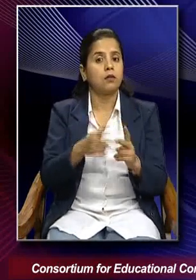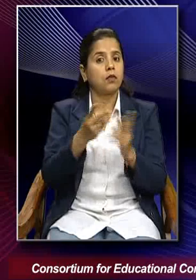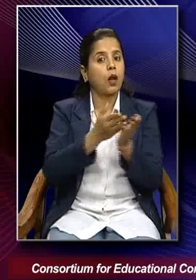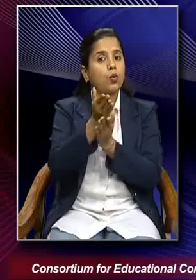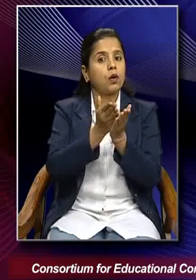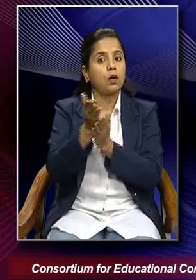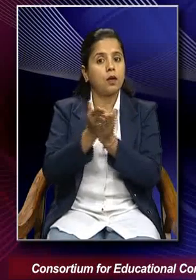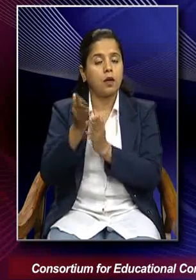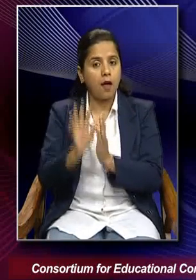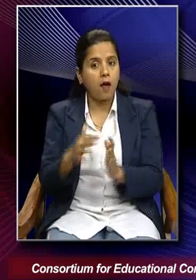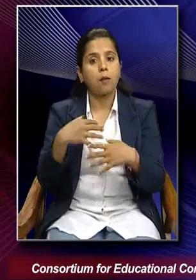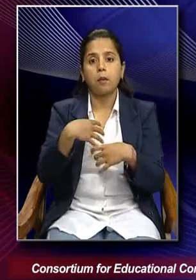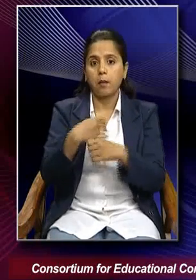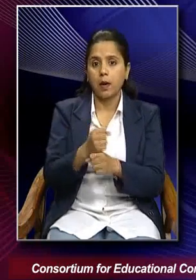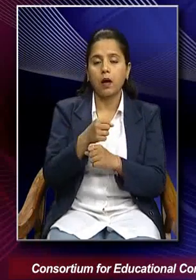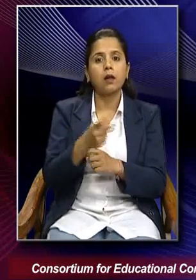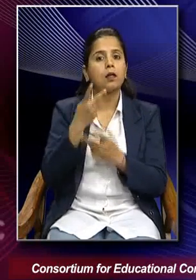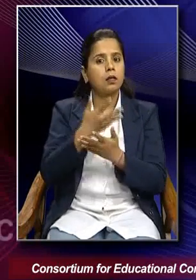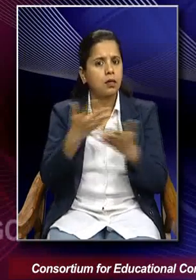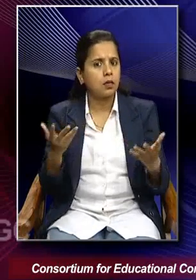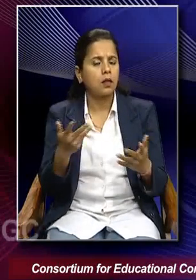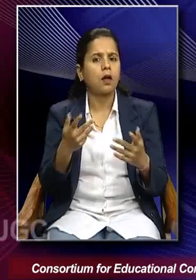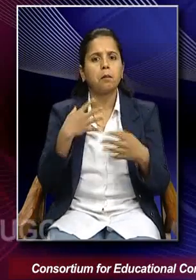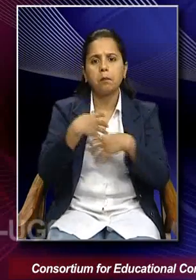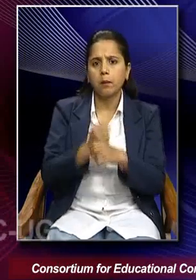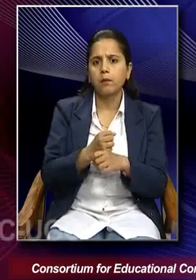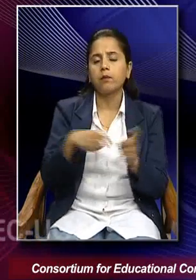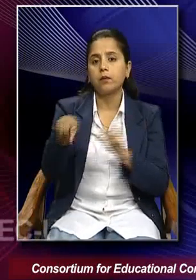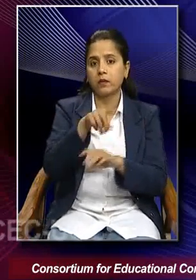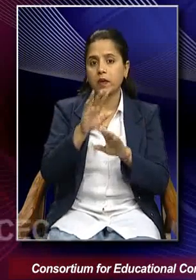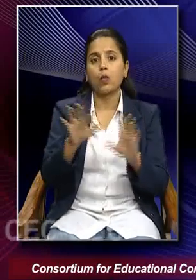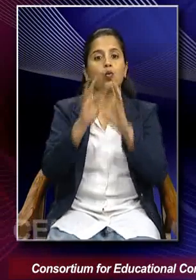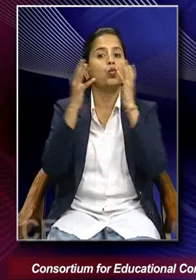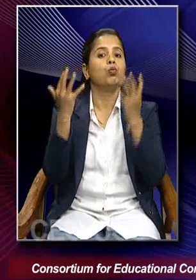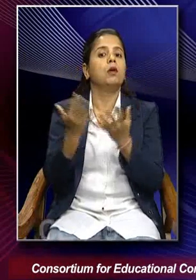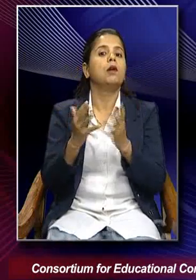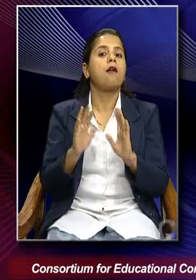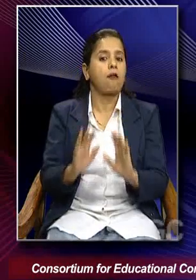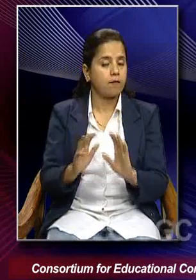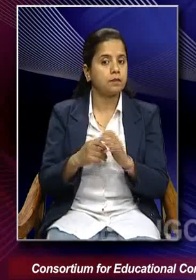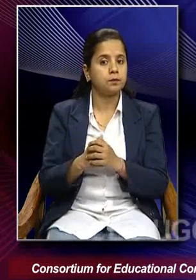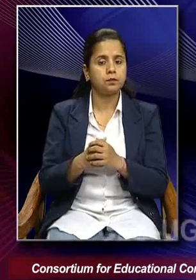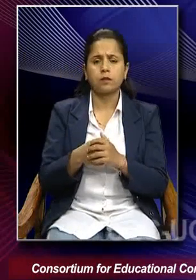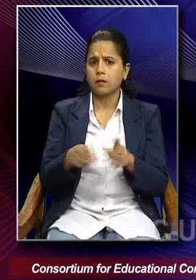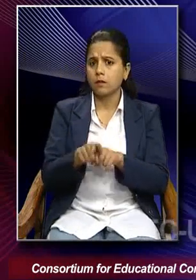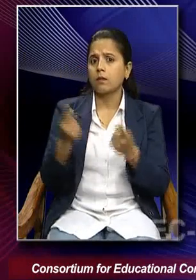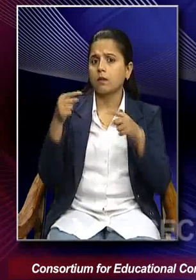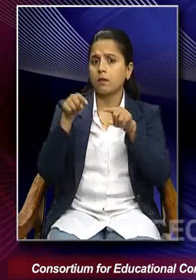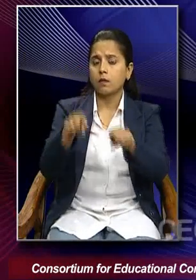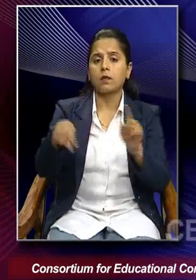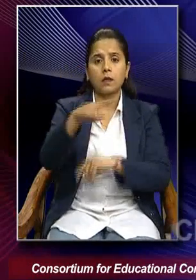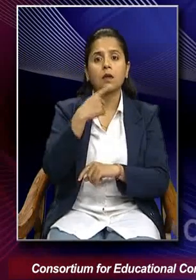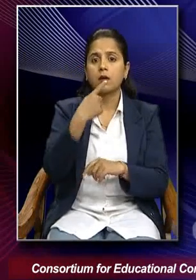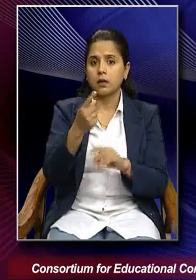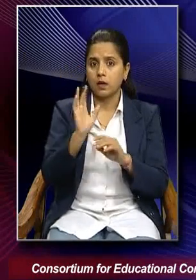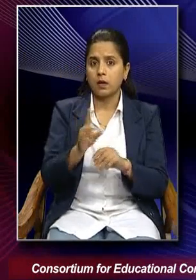ways and form various objects and substances which are there in the world. Along with that, they are saying that